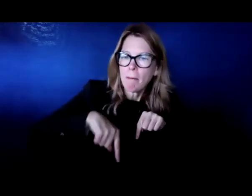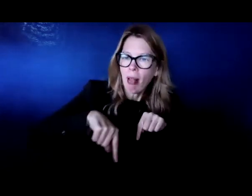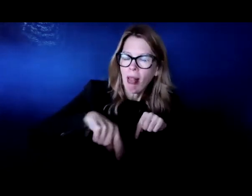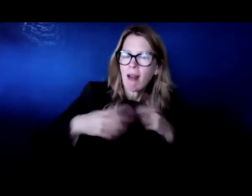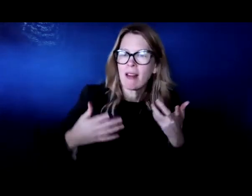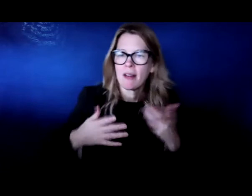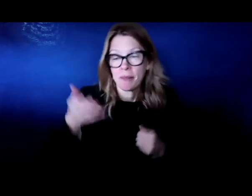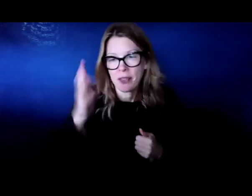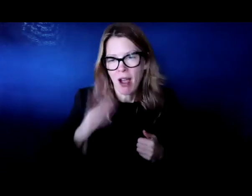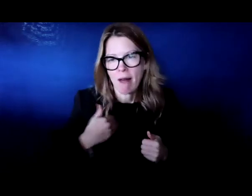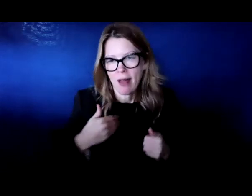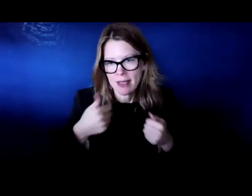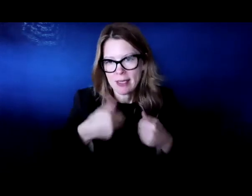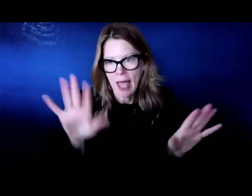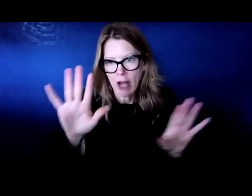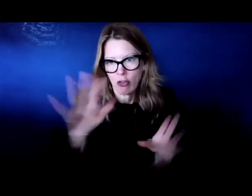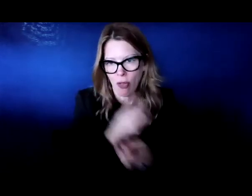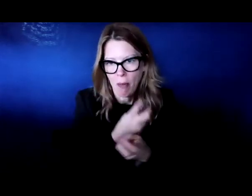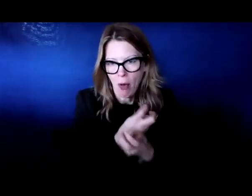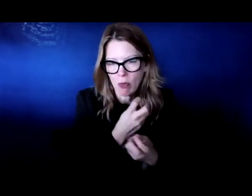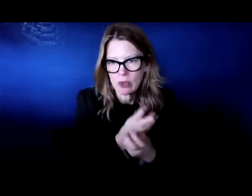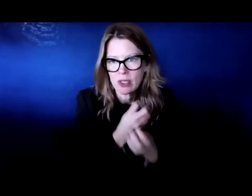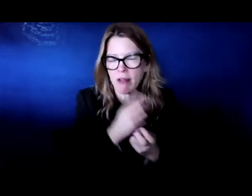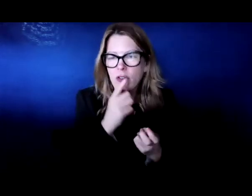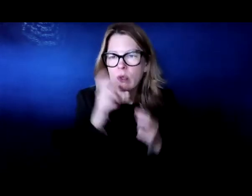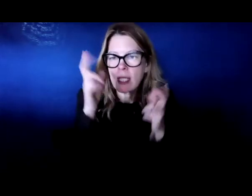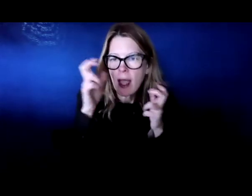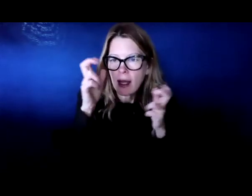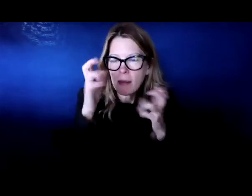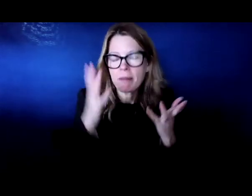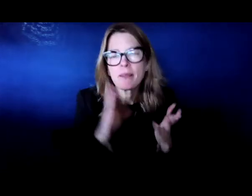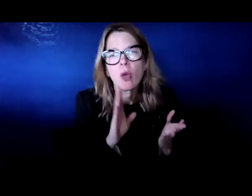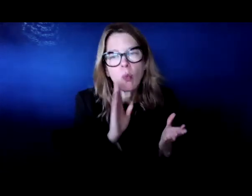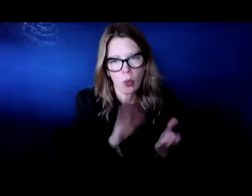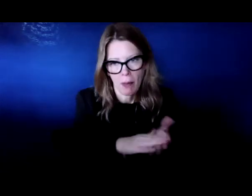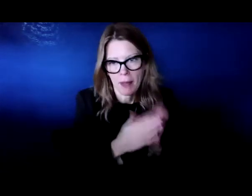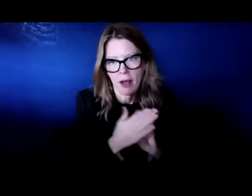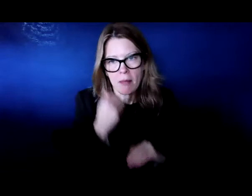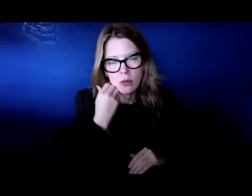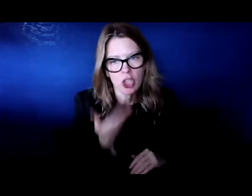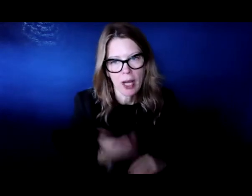has scattered the bones of the enemy. They are put to shame because God has rejected them.